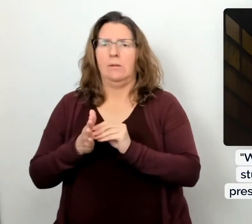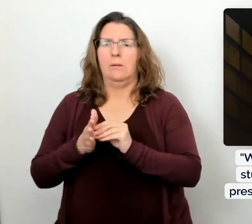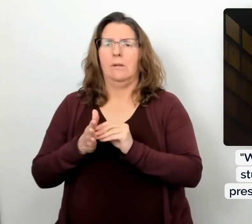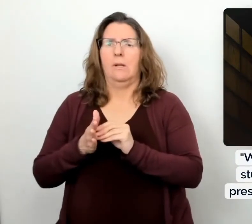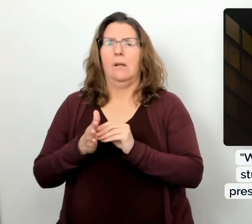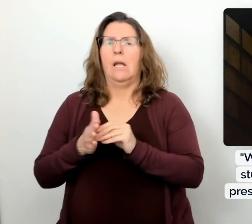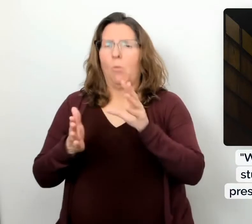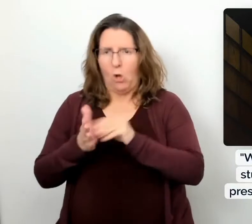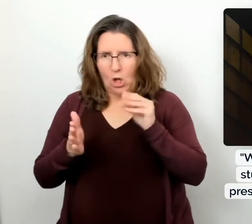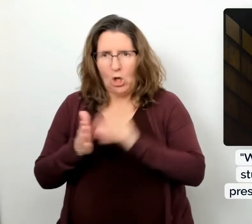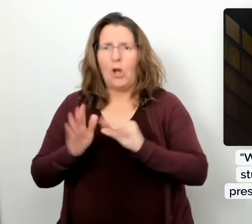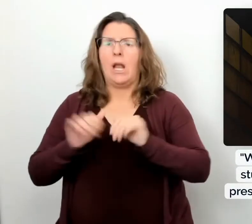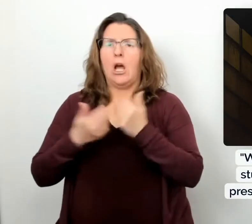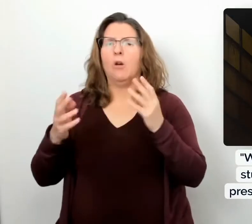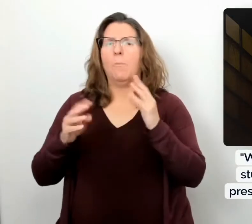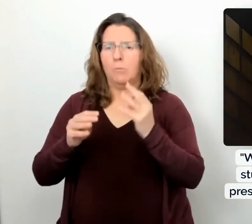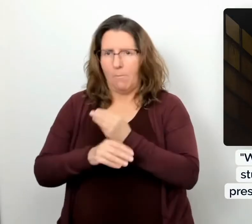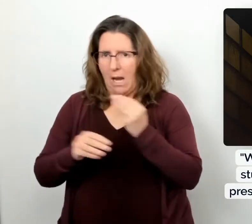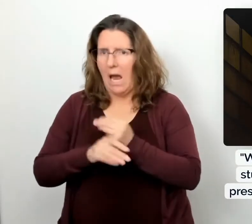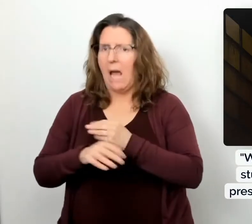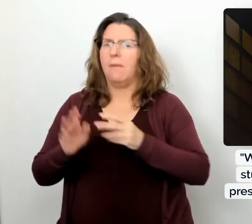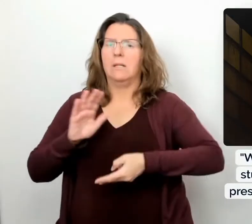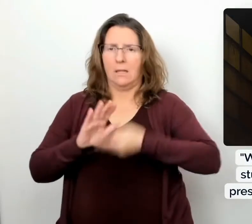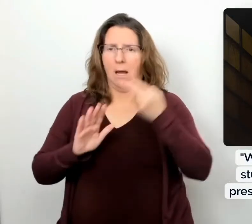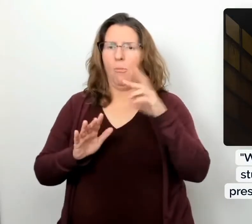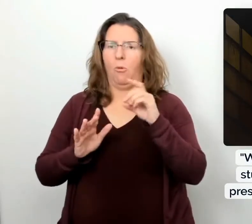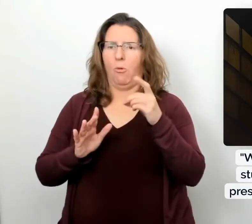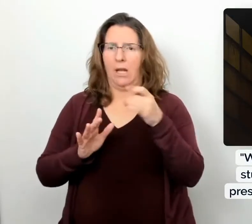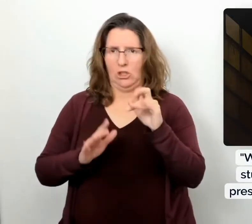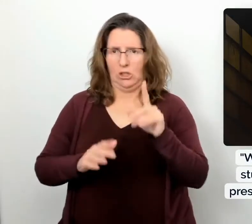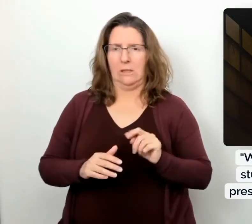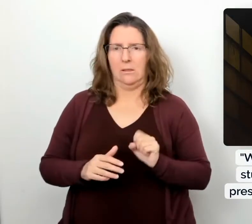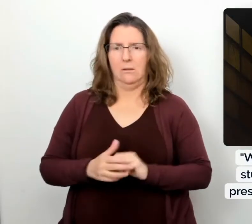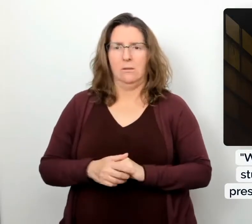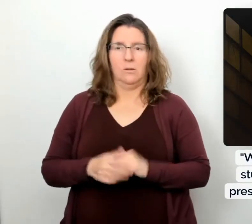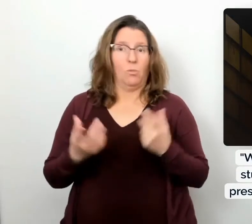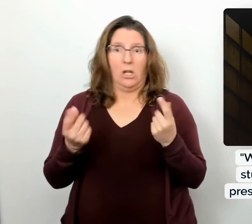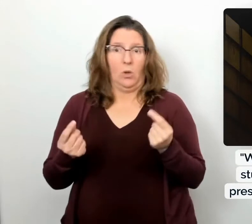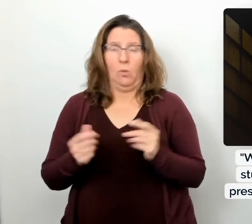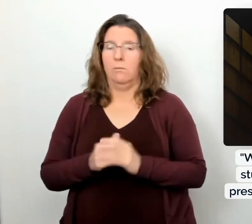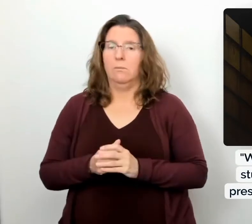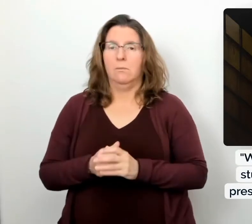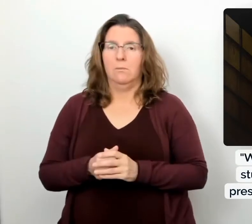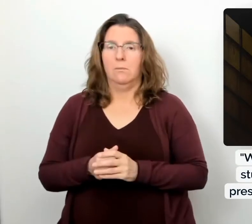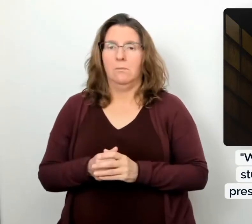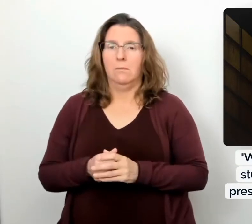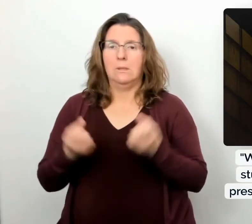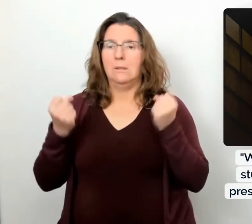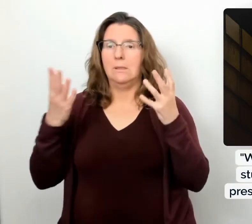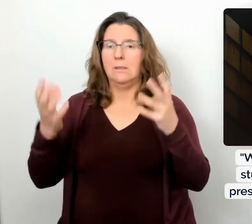the student could and would be able to learn how to add double digits. I worked with him using ASL to